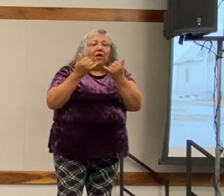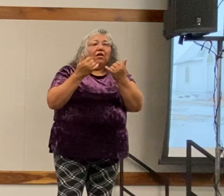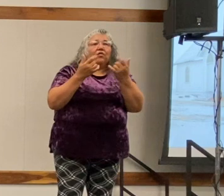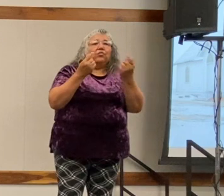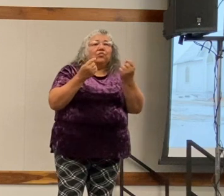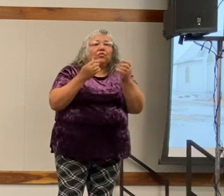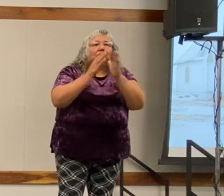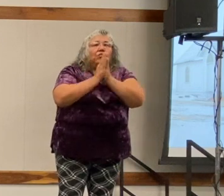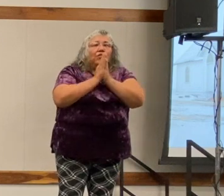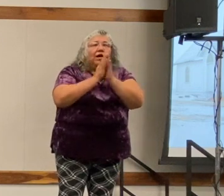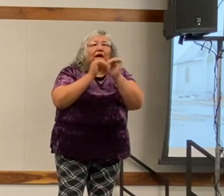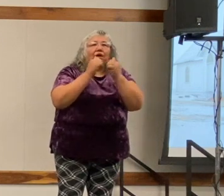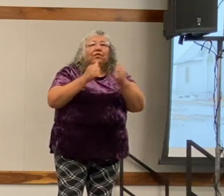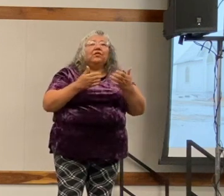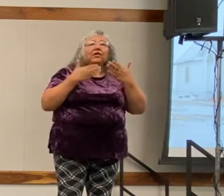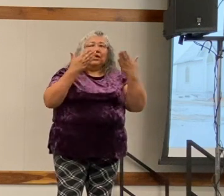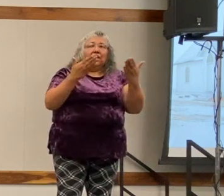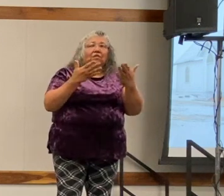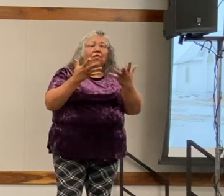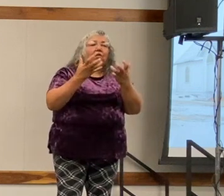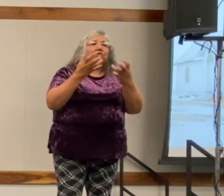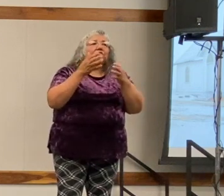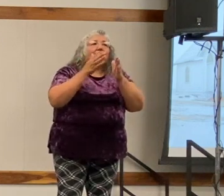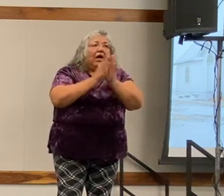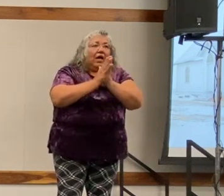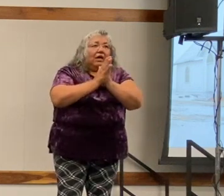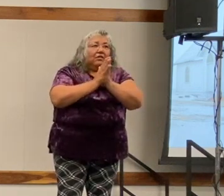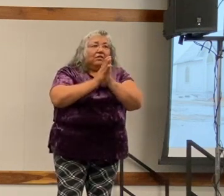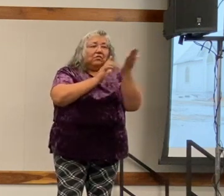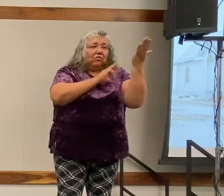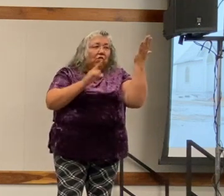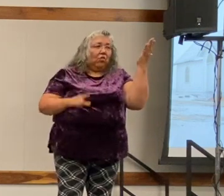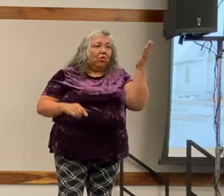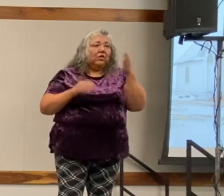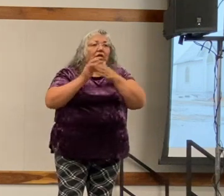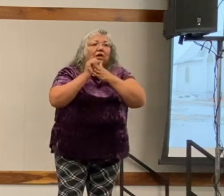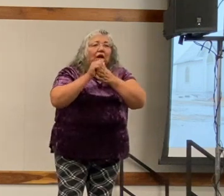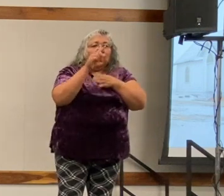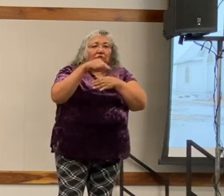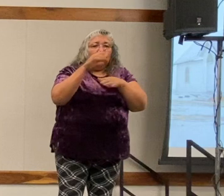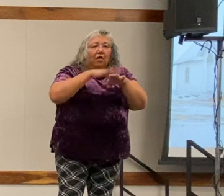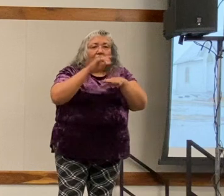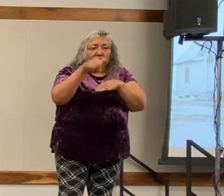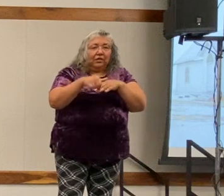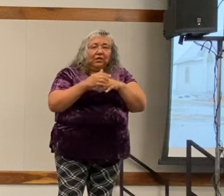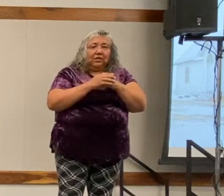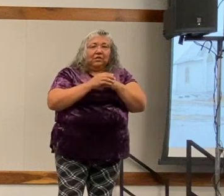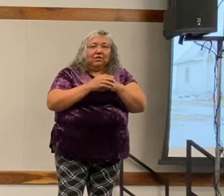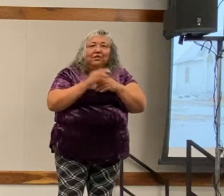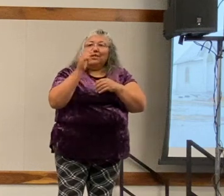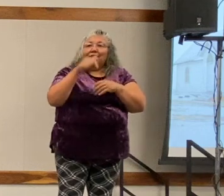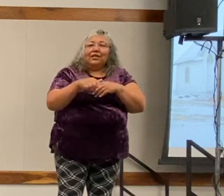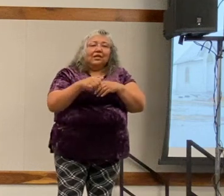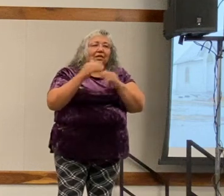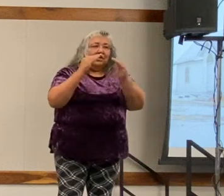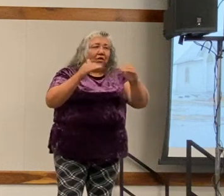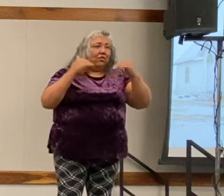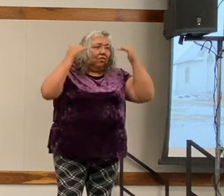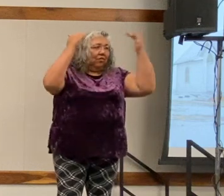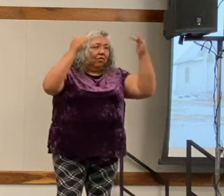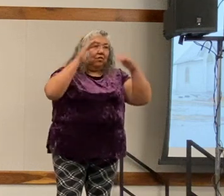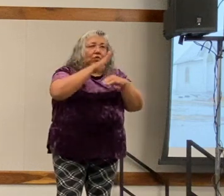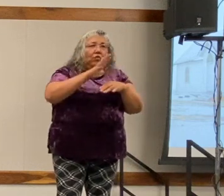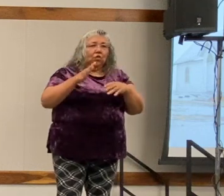you to pray about how you can give. I want you to ask the God, the Lord to guide you on this, right? Because this goes above and beyond